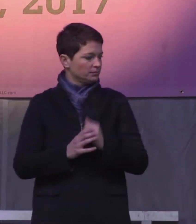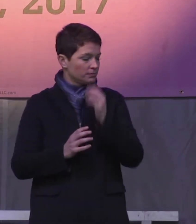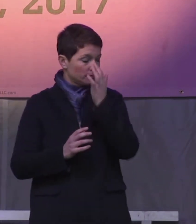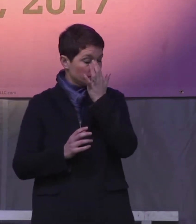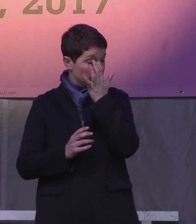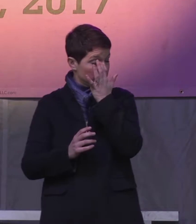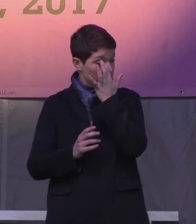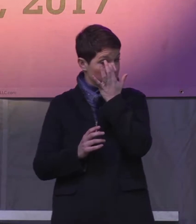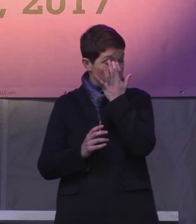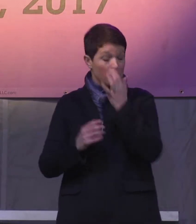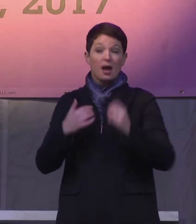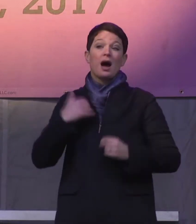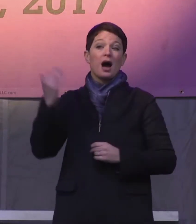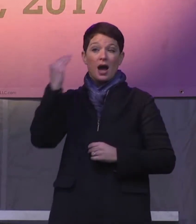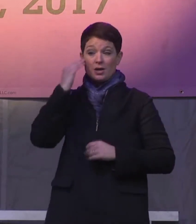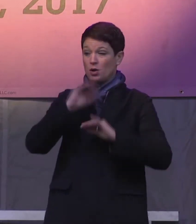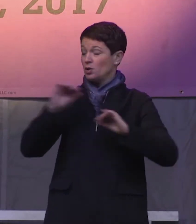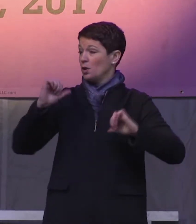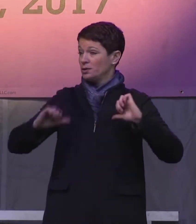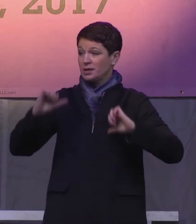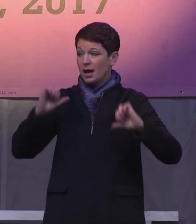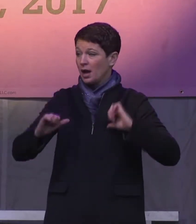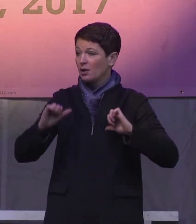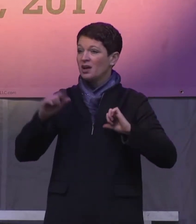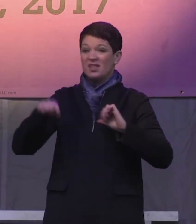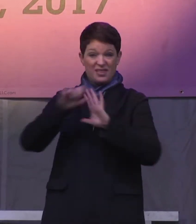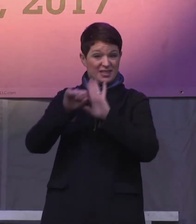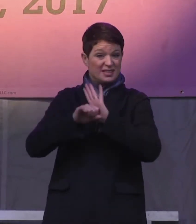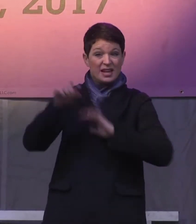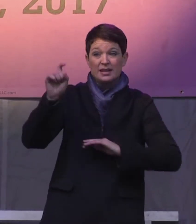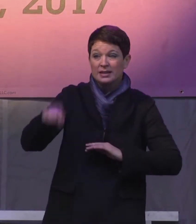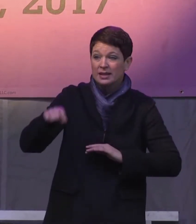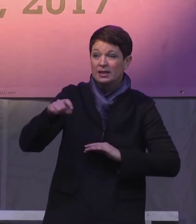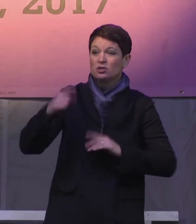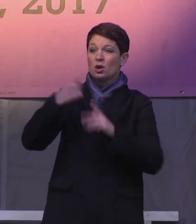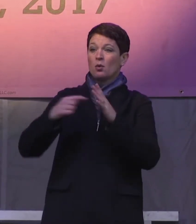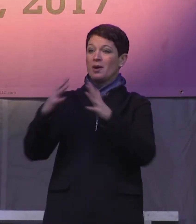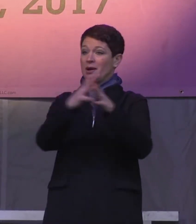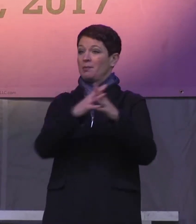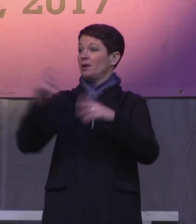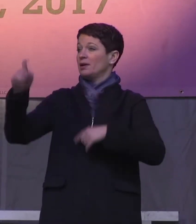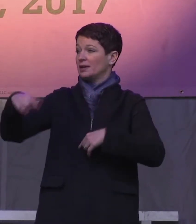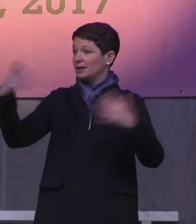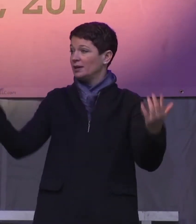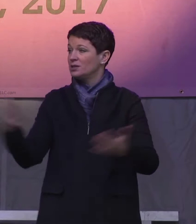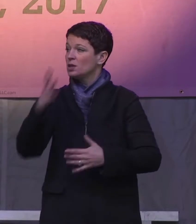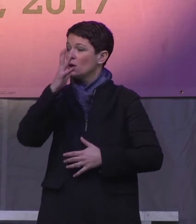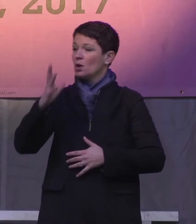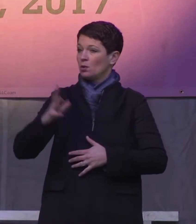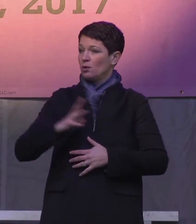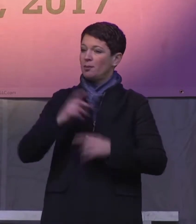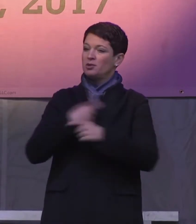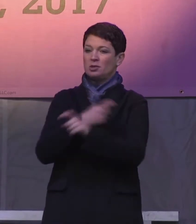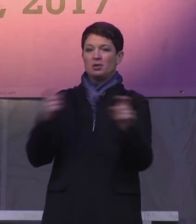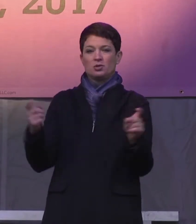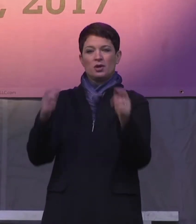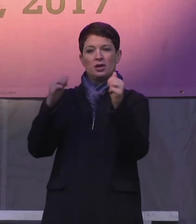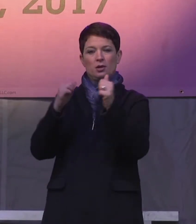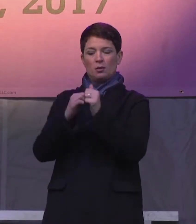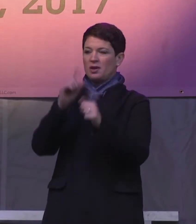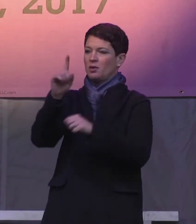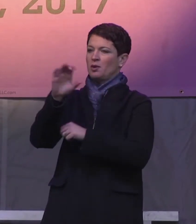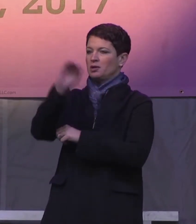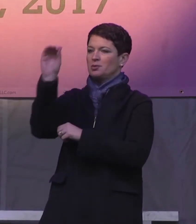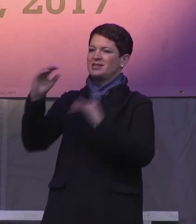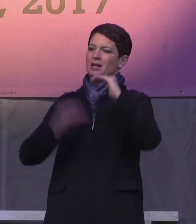But I know without question that what this Commonwealth needs, what this nation needs, is for women to be treated with